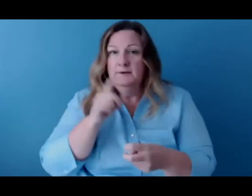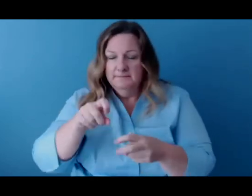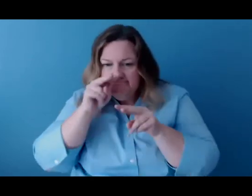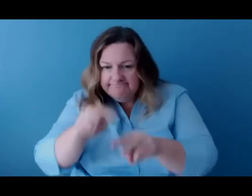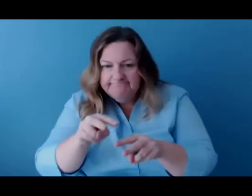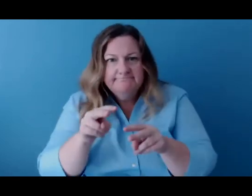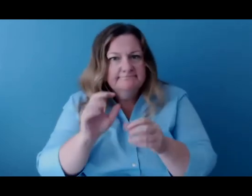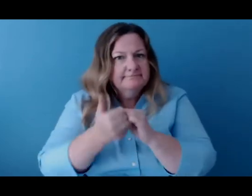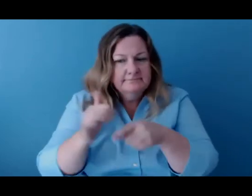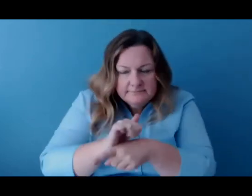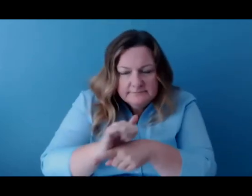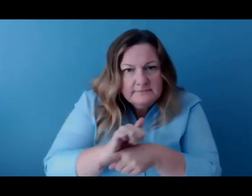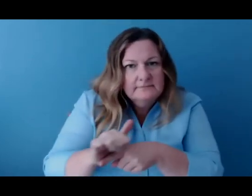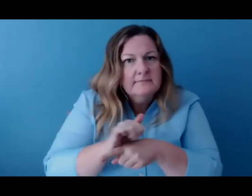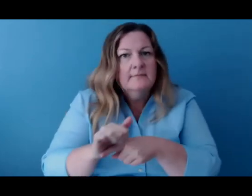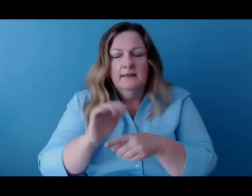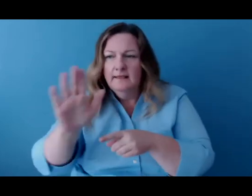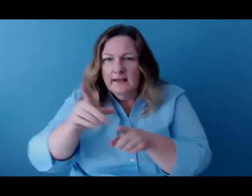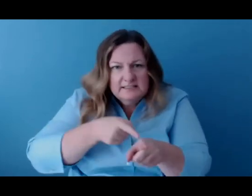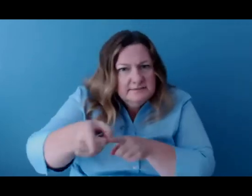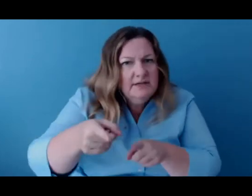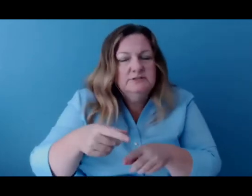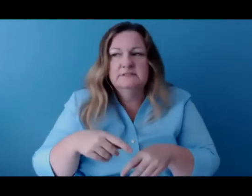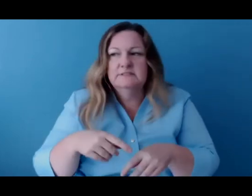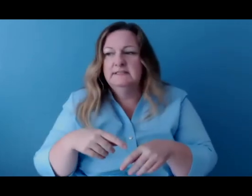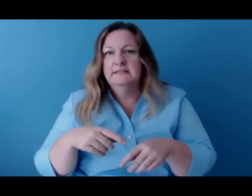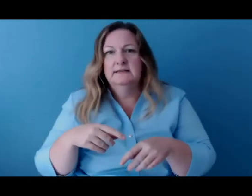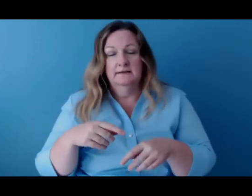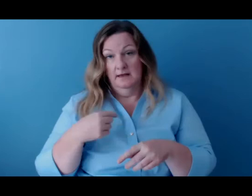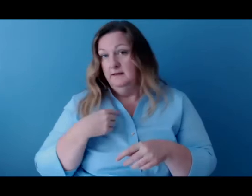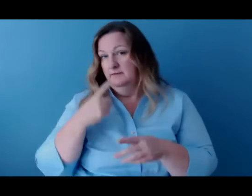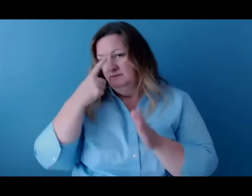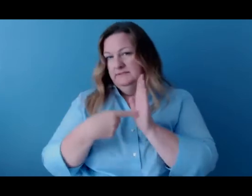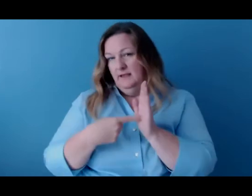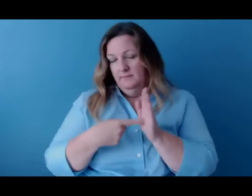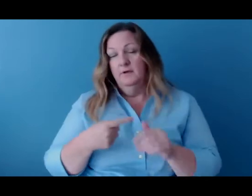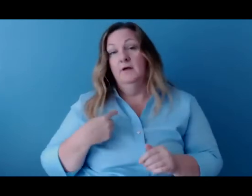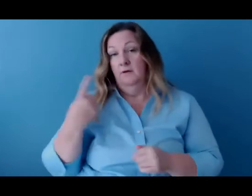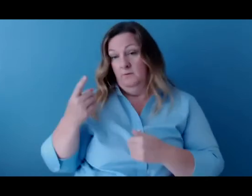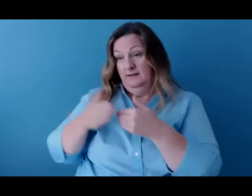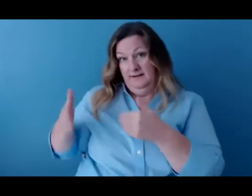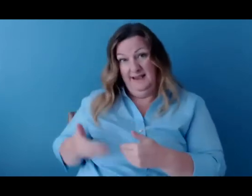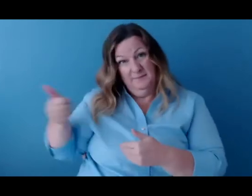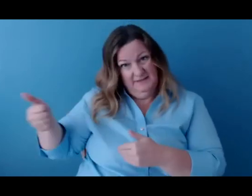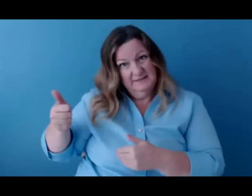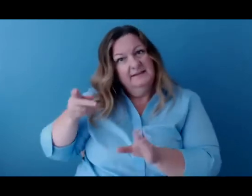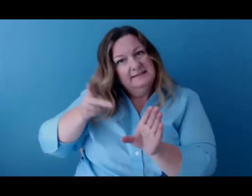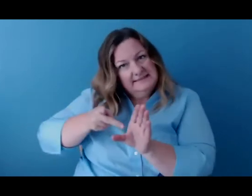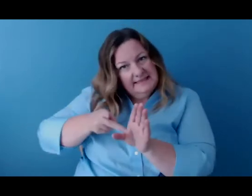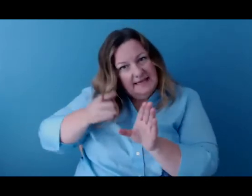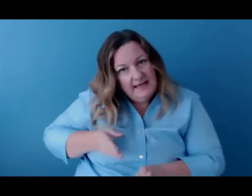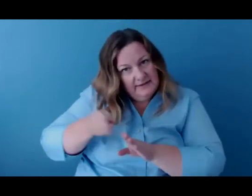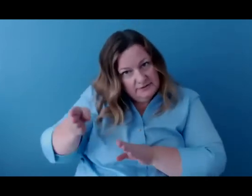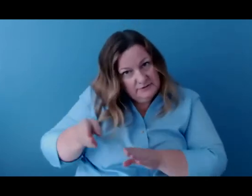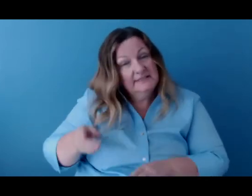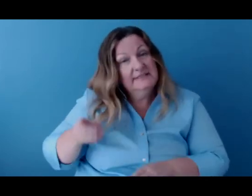it's the specialties that folks go into. I have a good neighbor that's a psychiatrist, and he actually came and did a big group meeting with us and for our